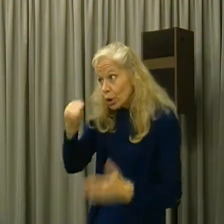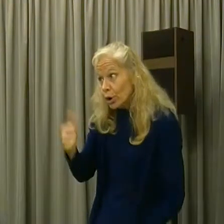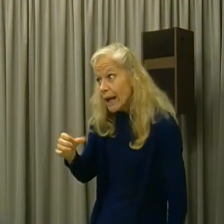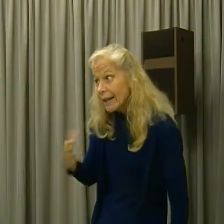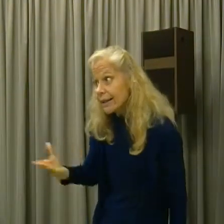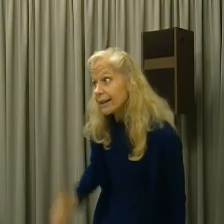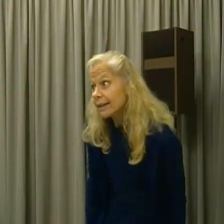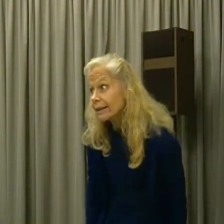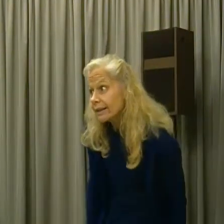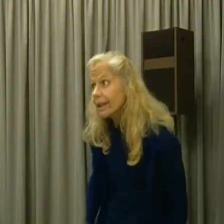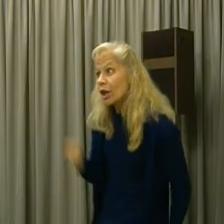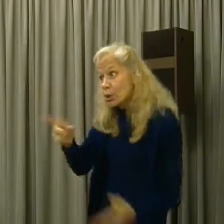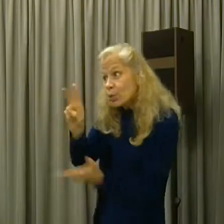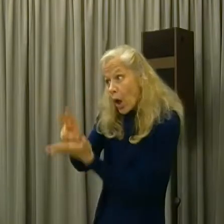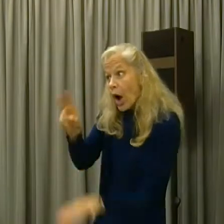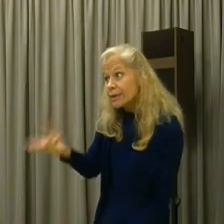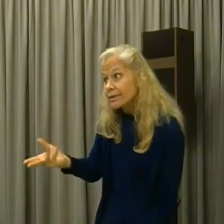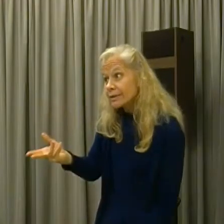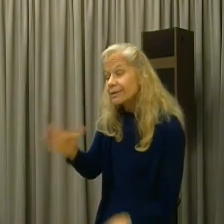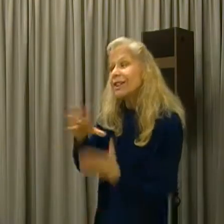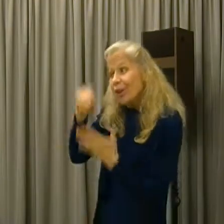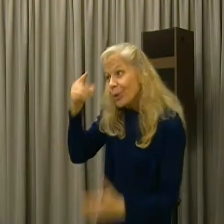is. Huh.